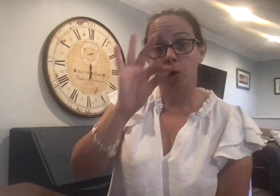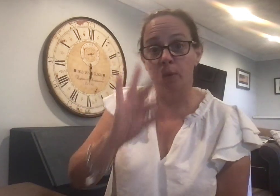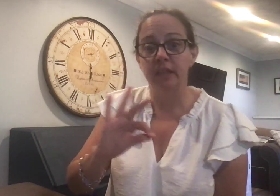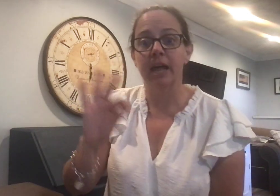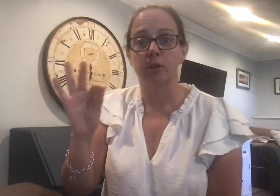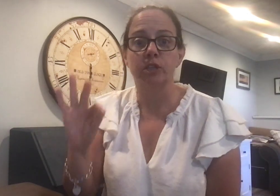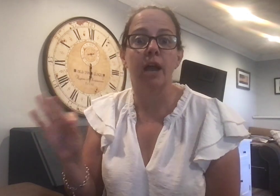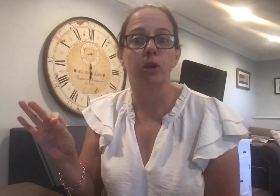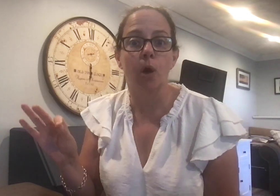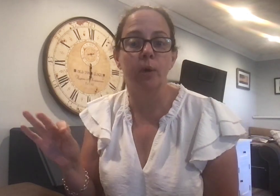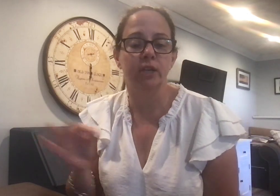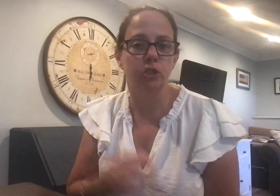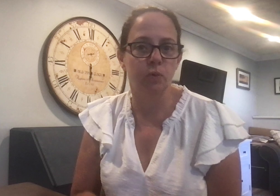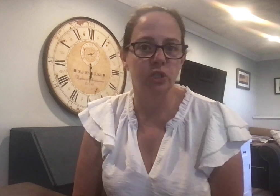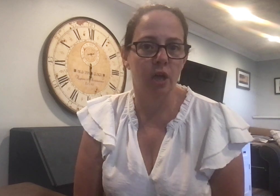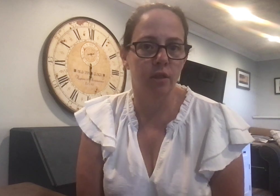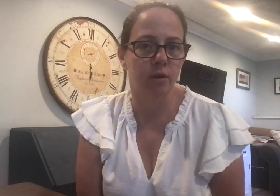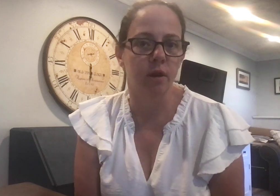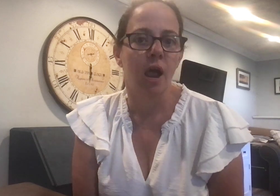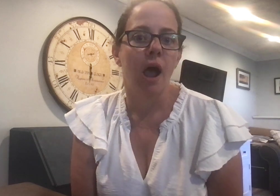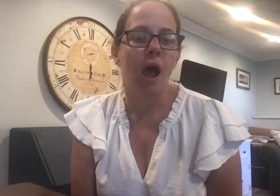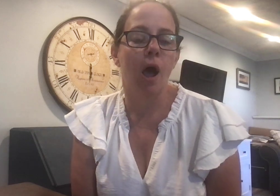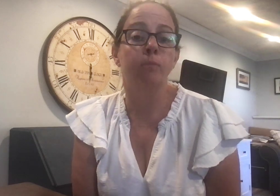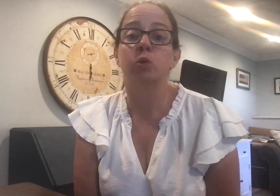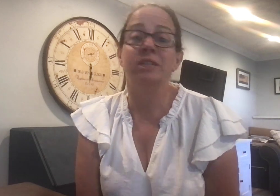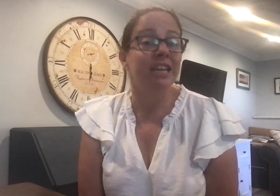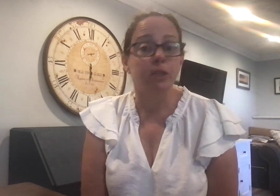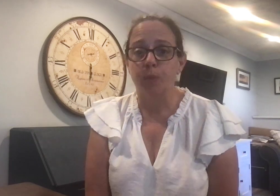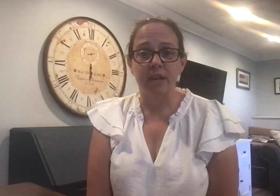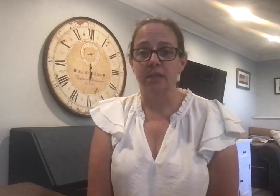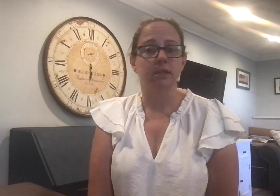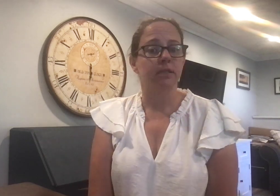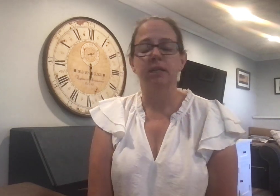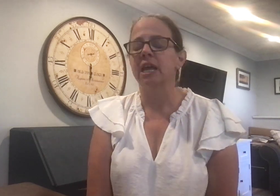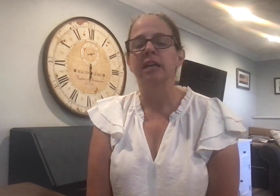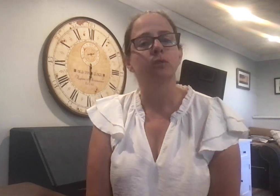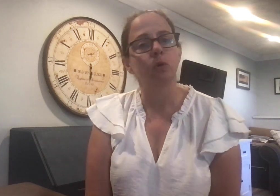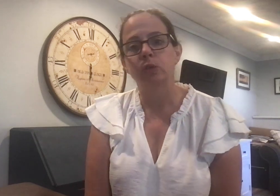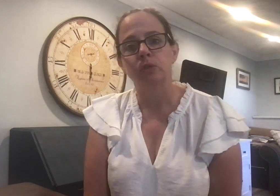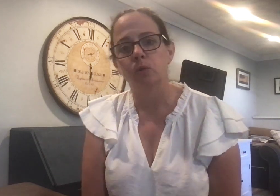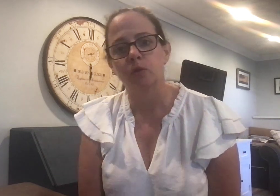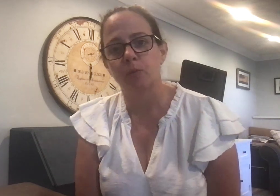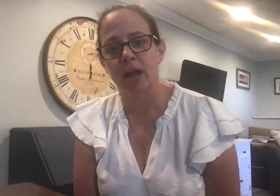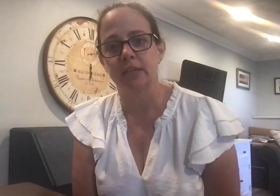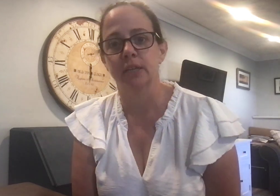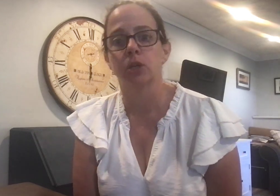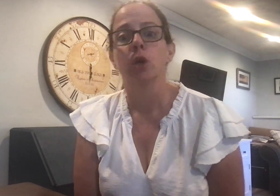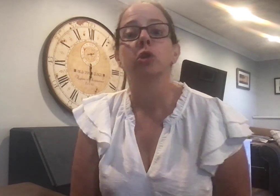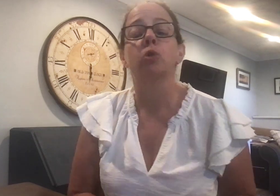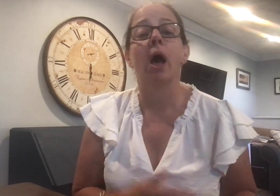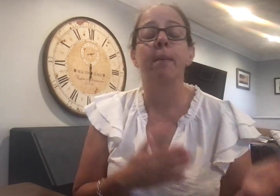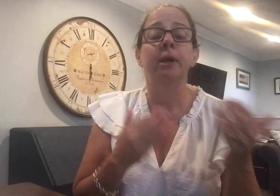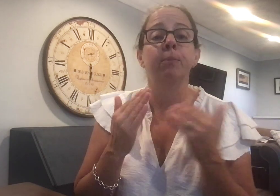when the letters kind of go into each other. So it takes practice. It takes loads and loads of practice. So I'm going to